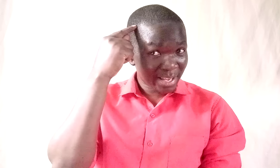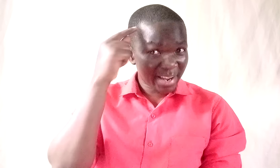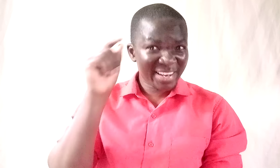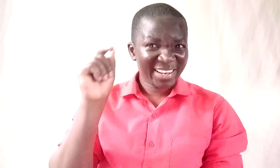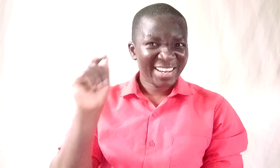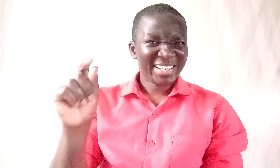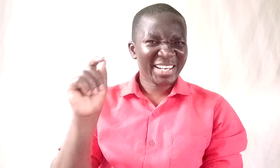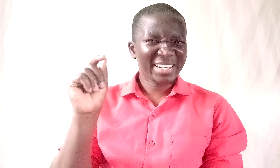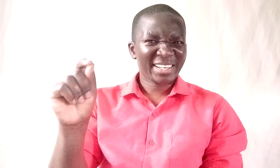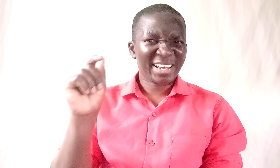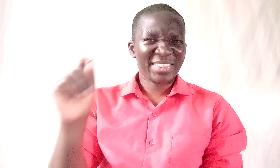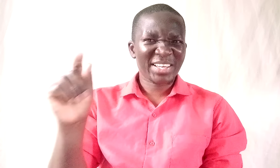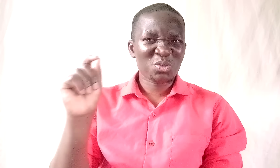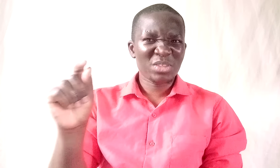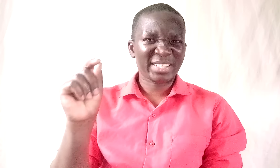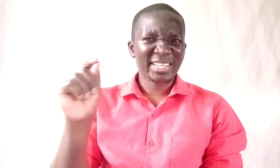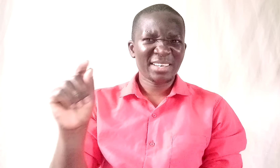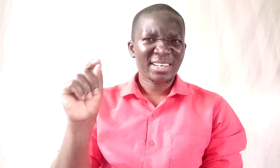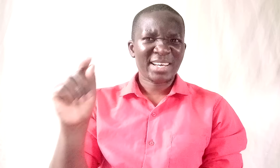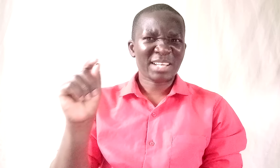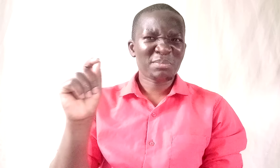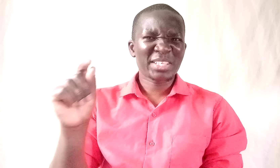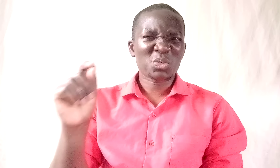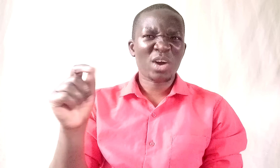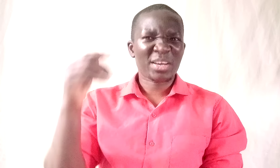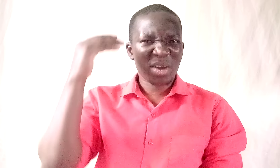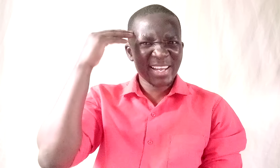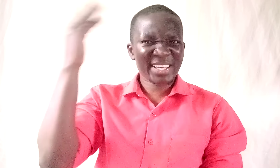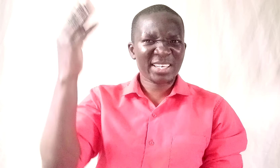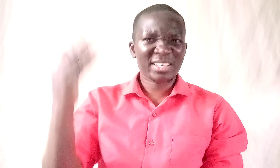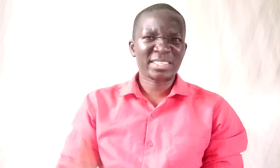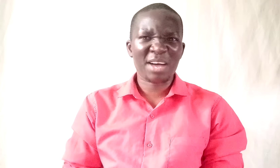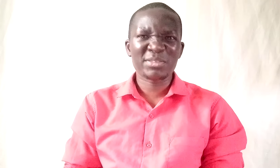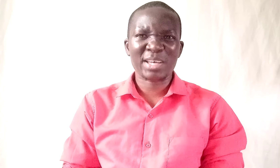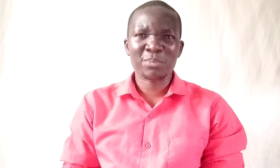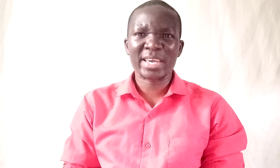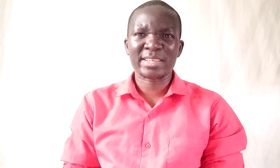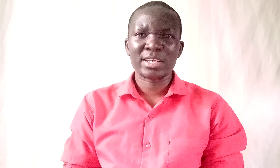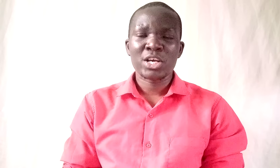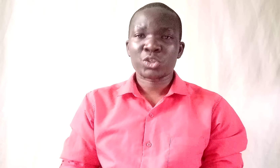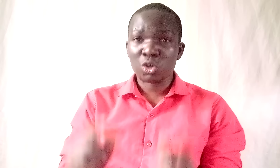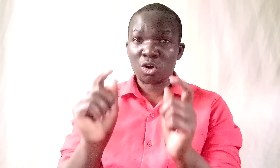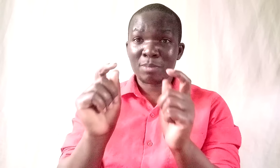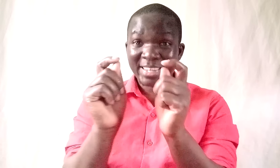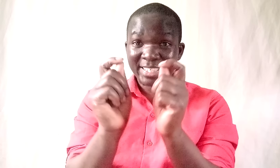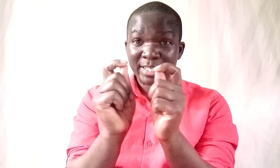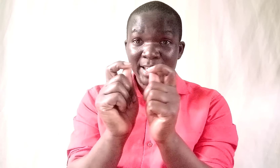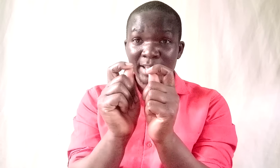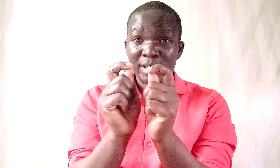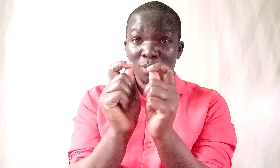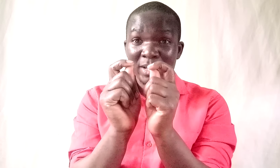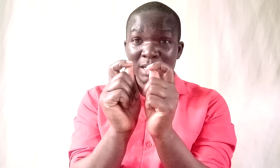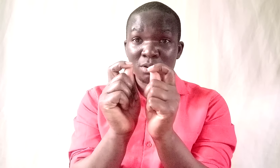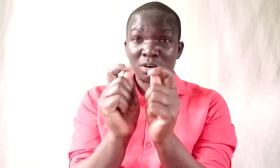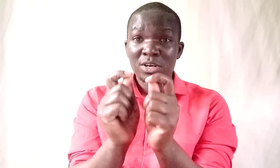head, and then you do this. That means your headache is having some pain. So, but this is the recommendable